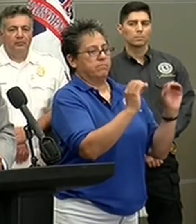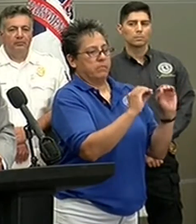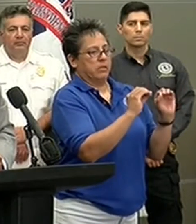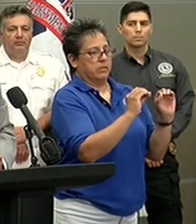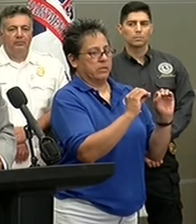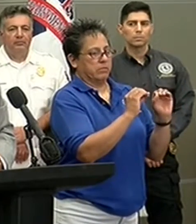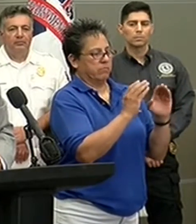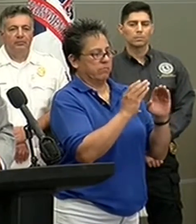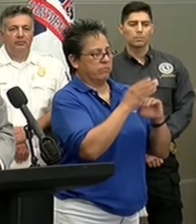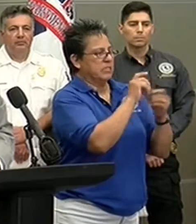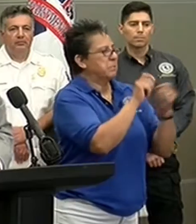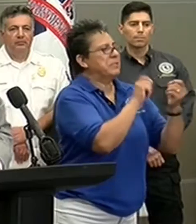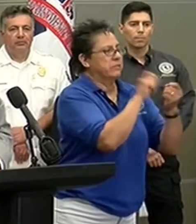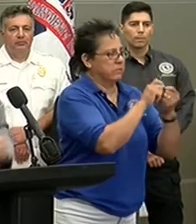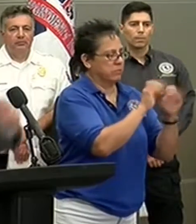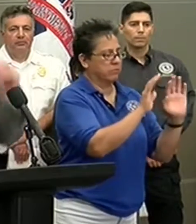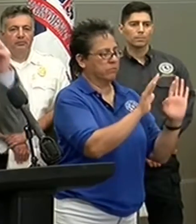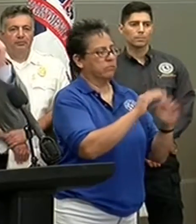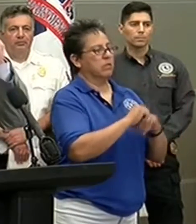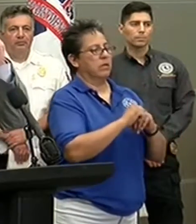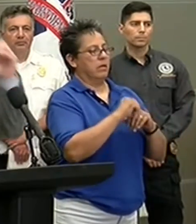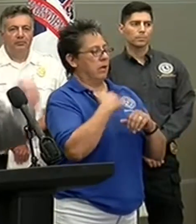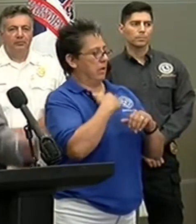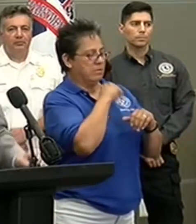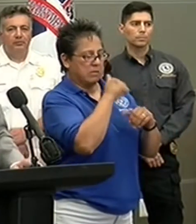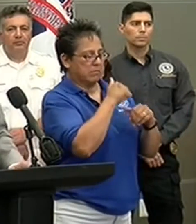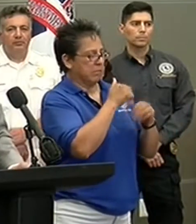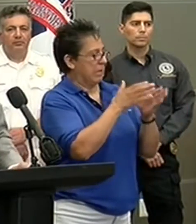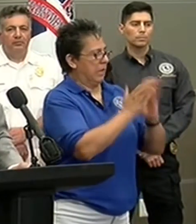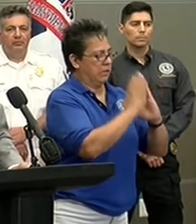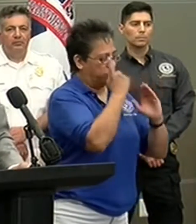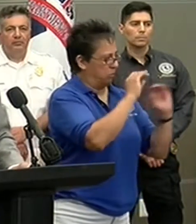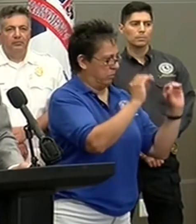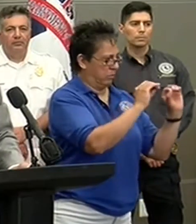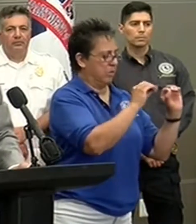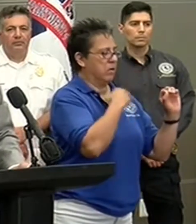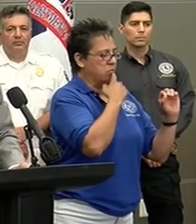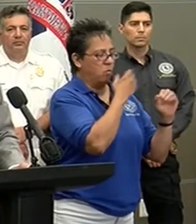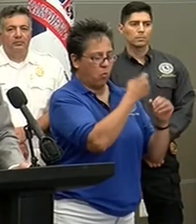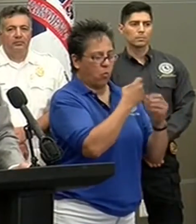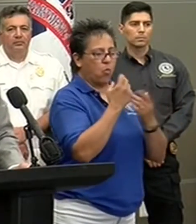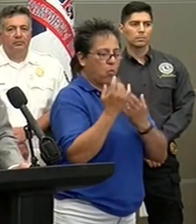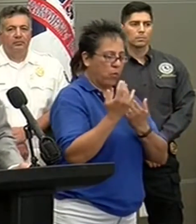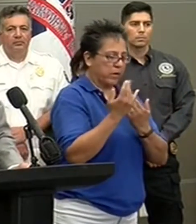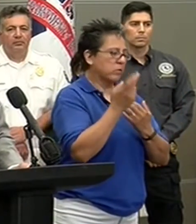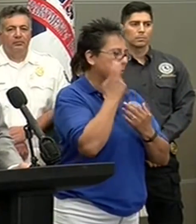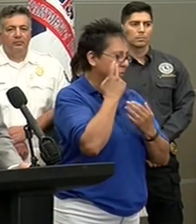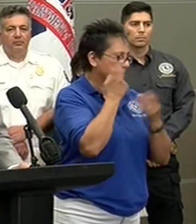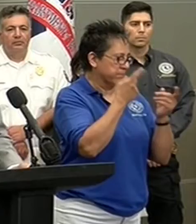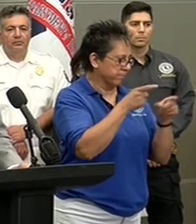nothing overly specific. I made no request at that time. I said, we're waiting to see what settles.